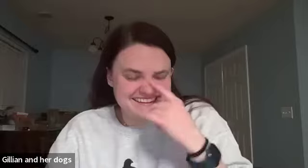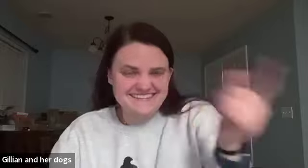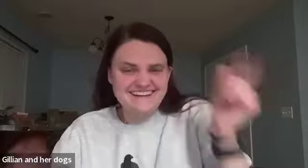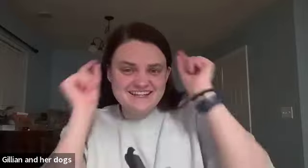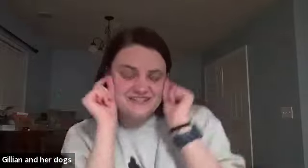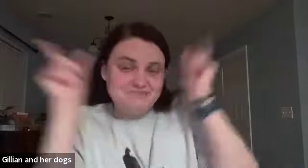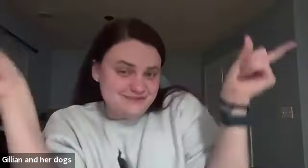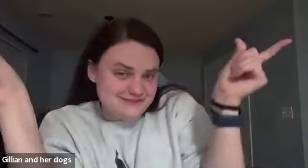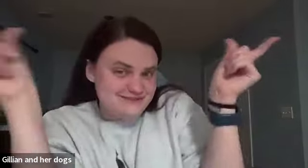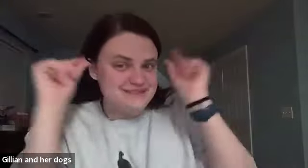Literally, you're just like